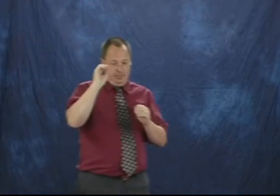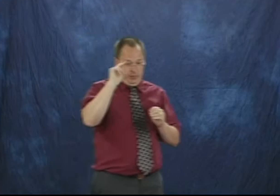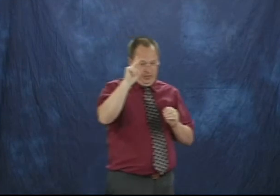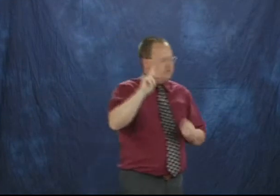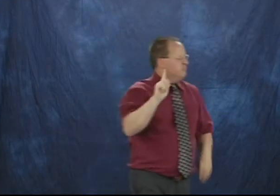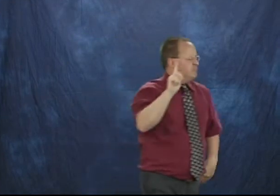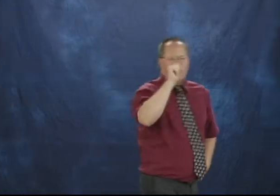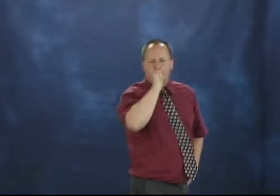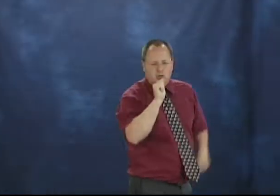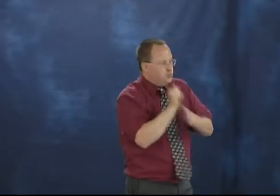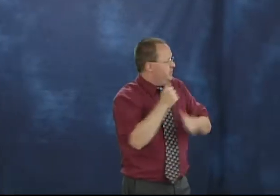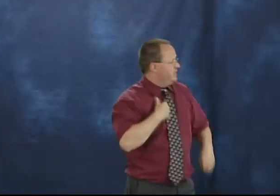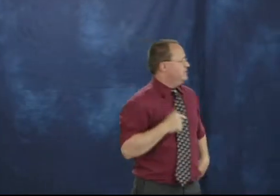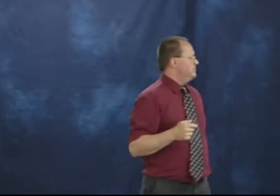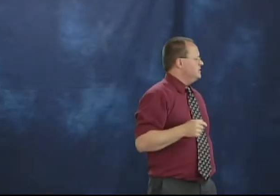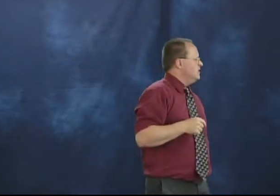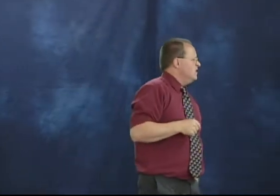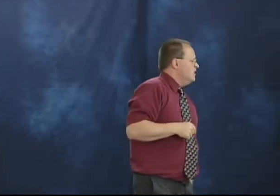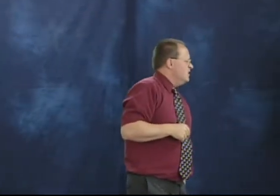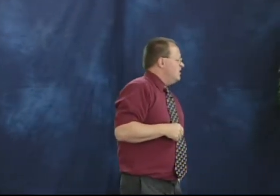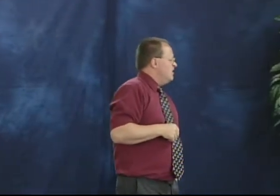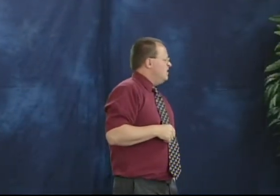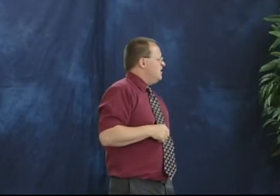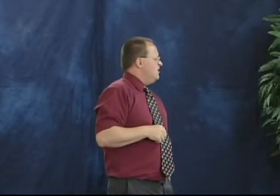And I'll be looking at that more in depth later.